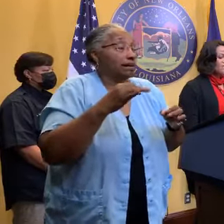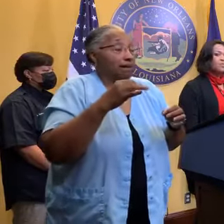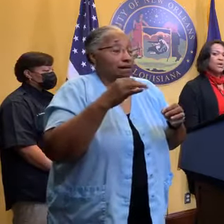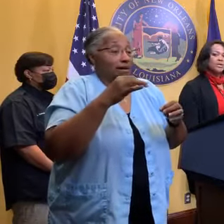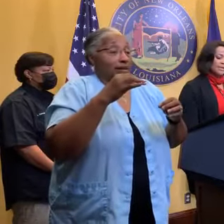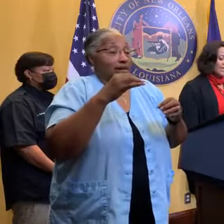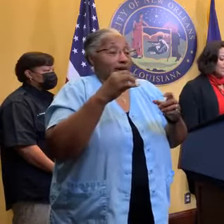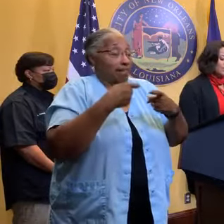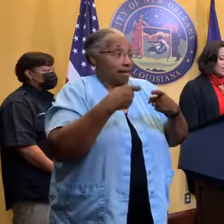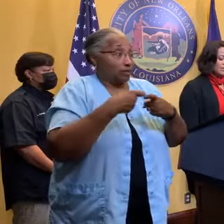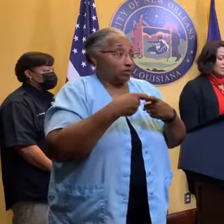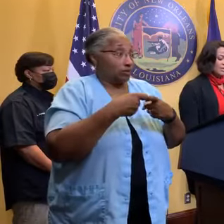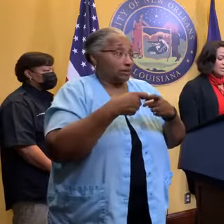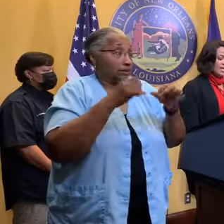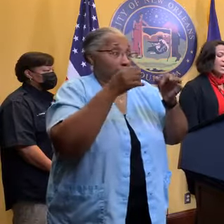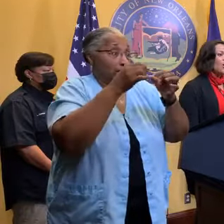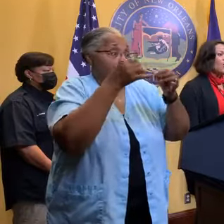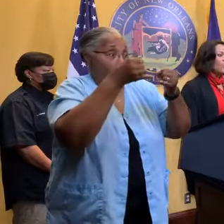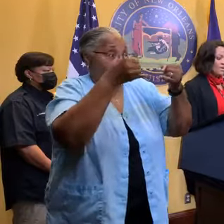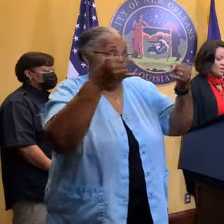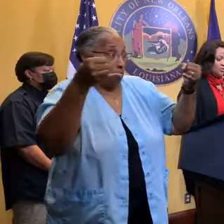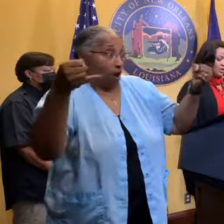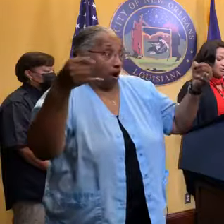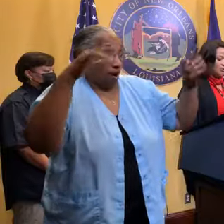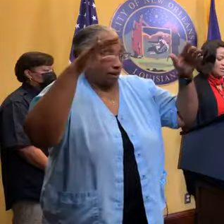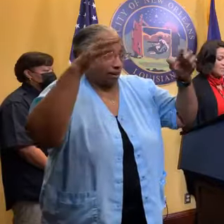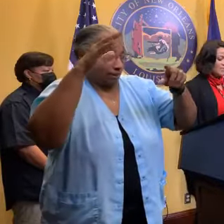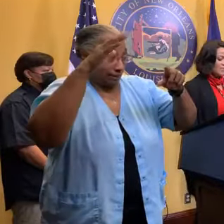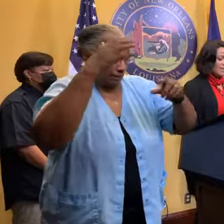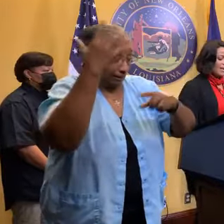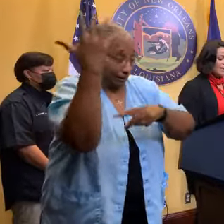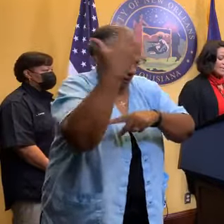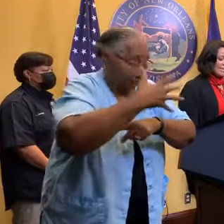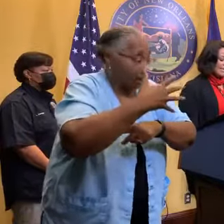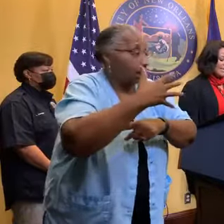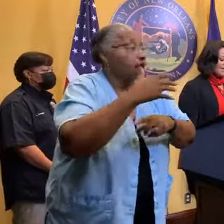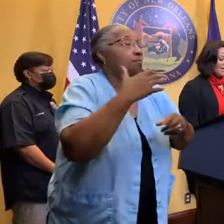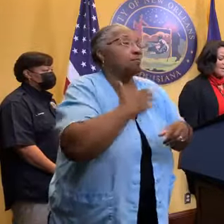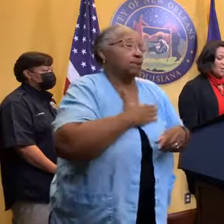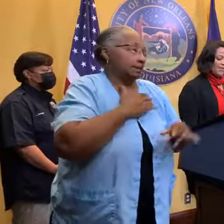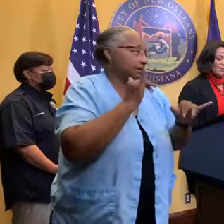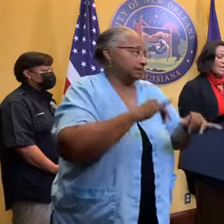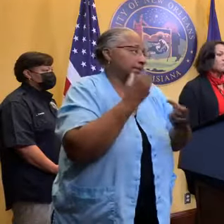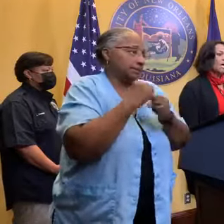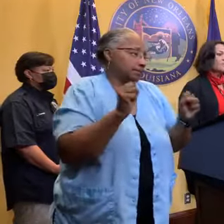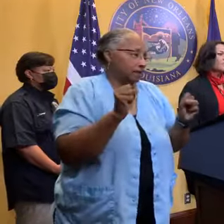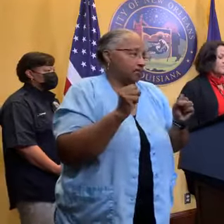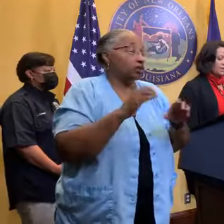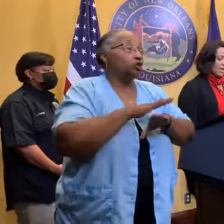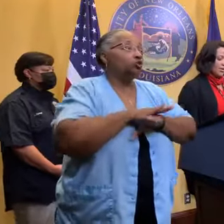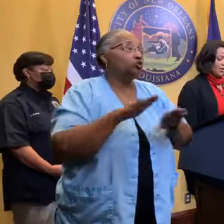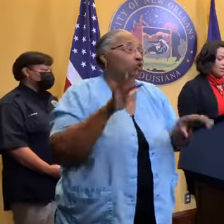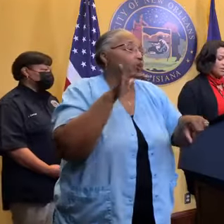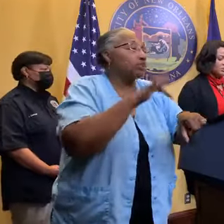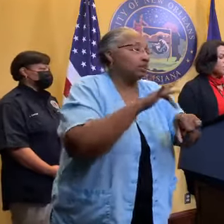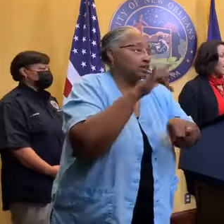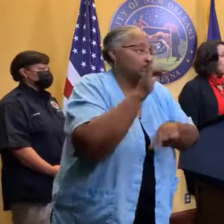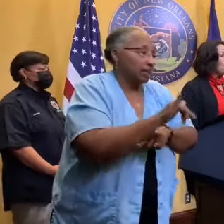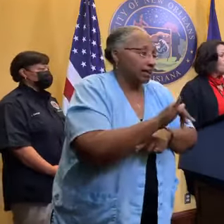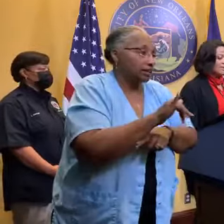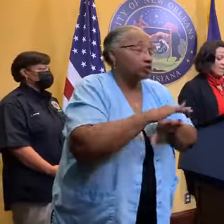if you see one, keep your distance and call 1-800-ENTERGY. Stay safe and away from down lines and flooded areas.